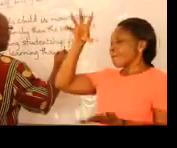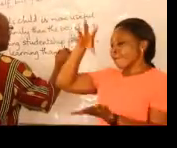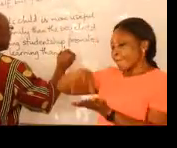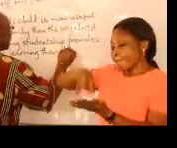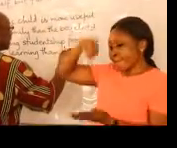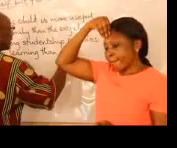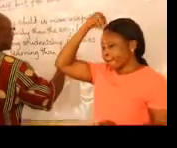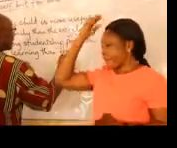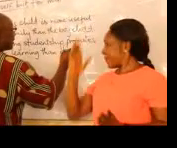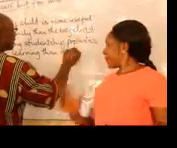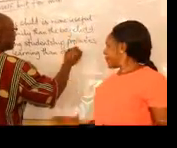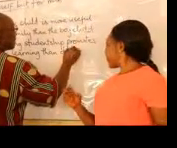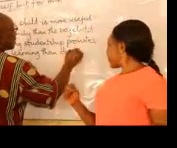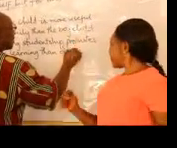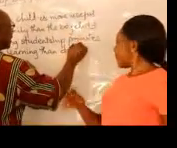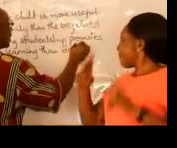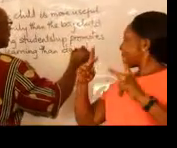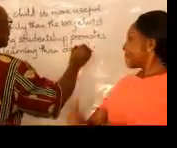day